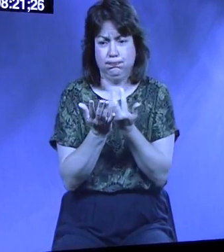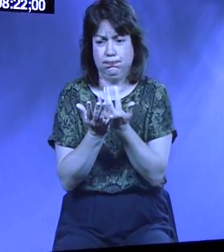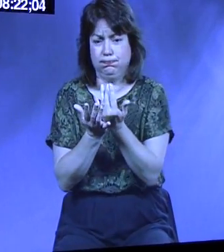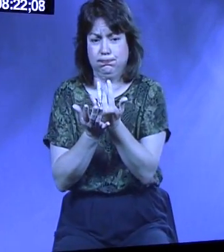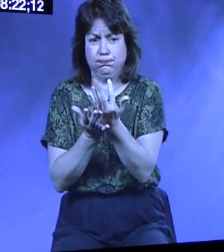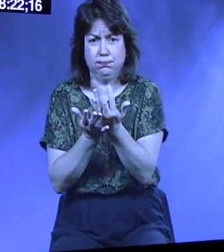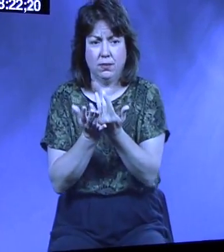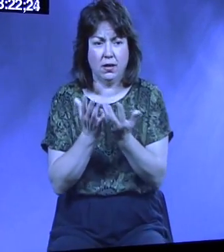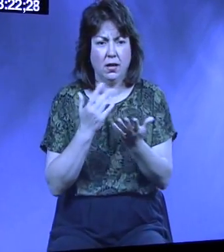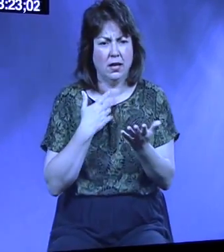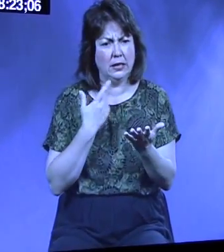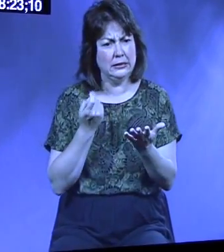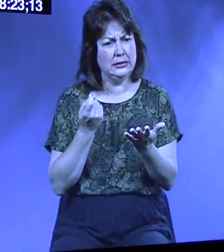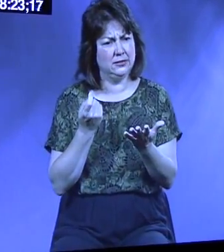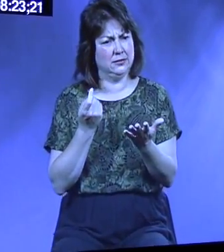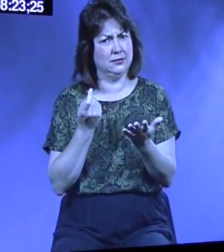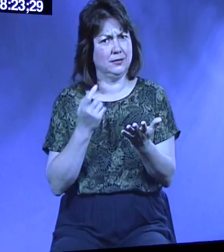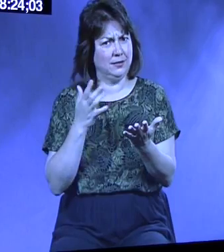it just increased.